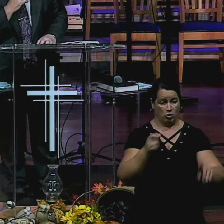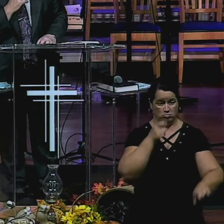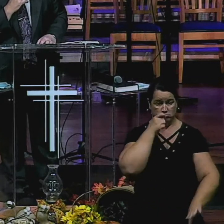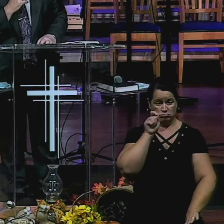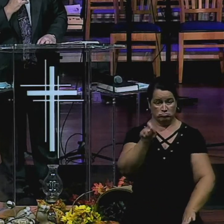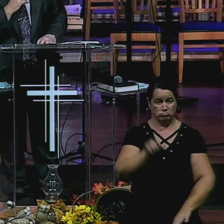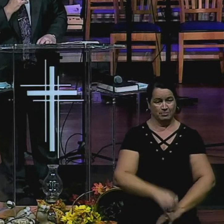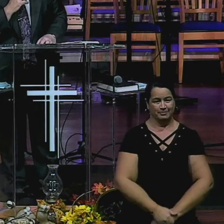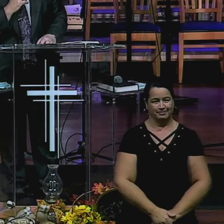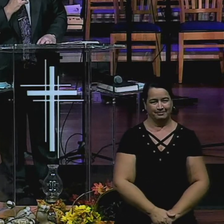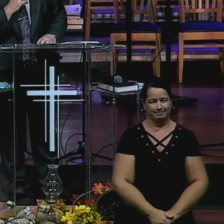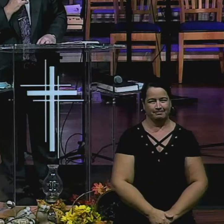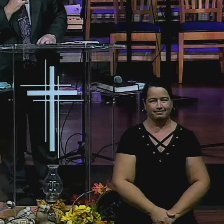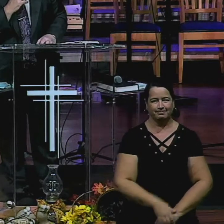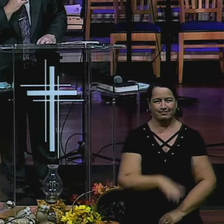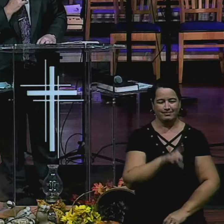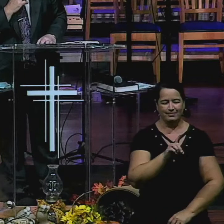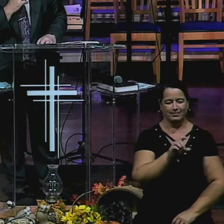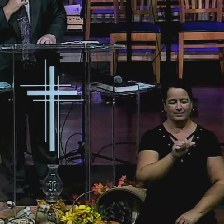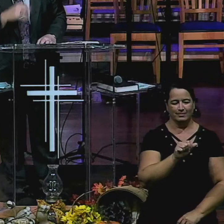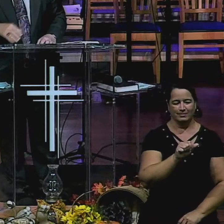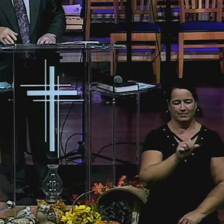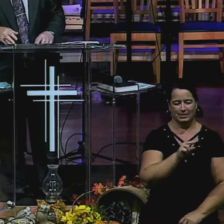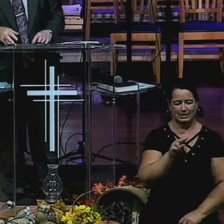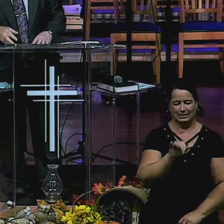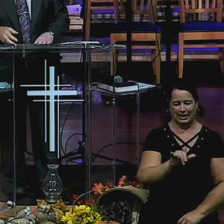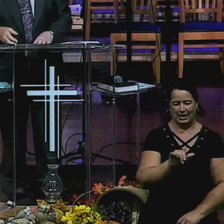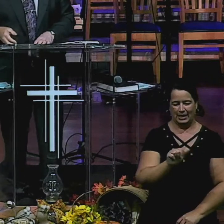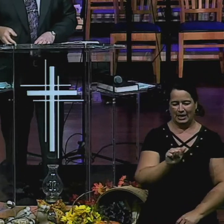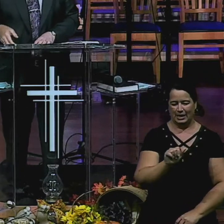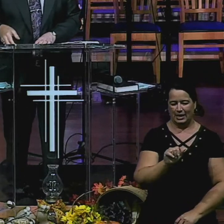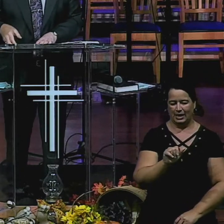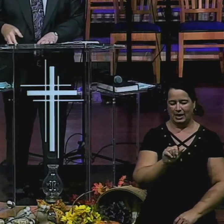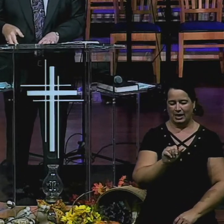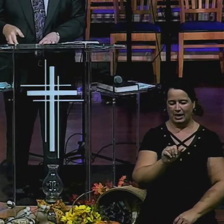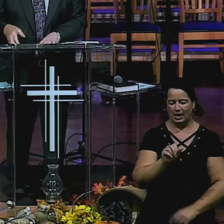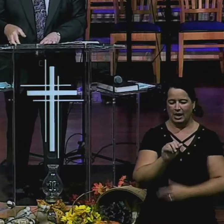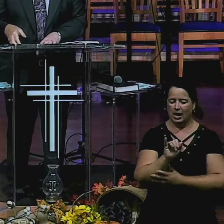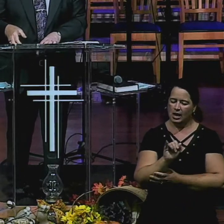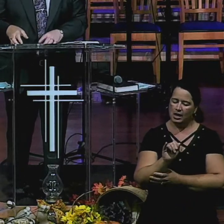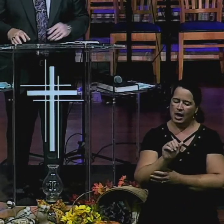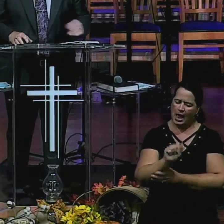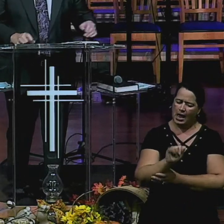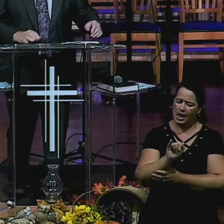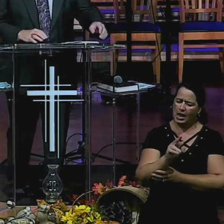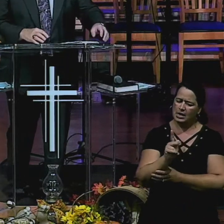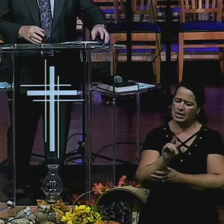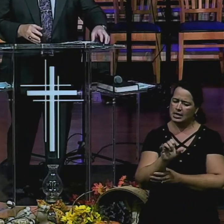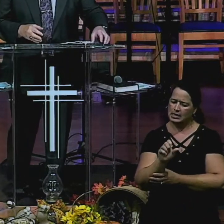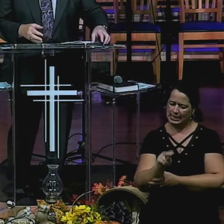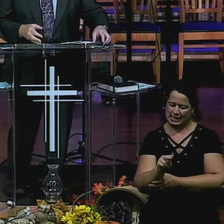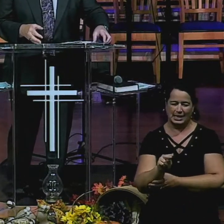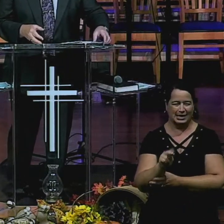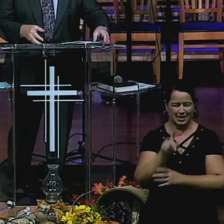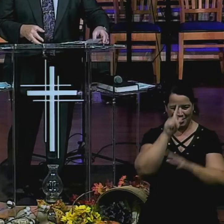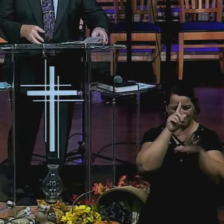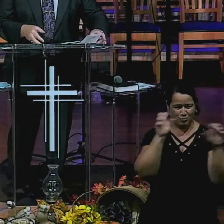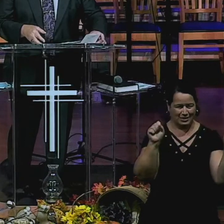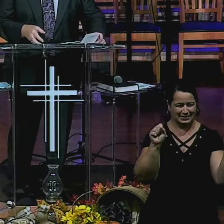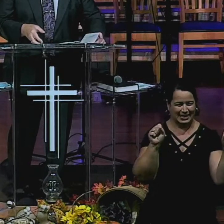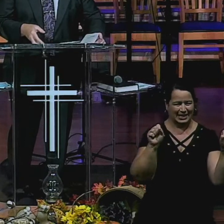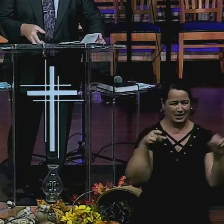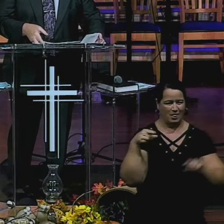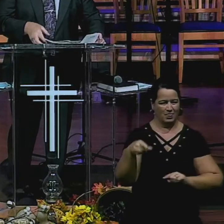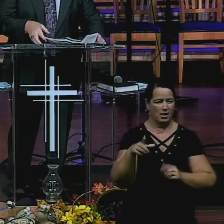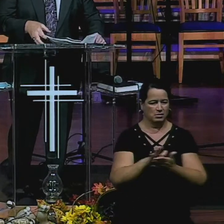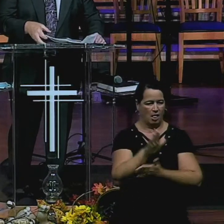Danny Aiken said this, and I'm with him, man. We had a big, he was my actual professor, the president there. I was the only one